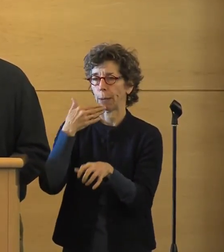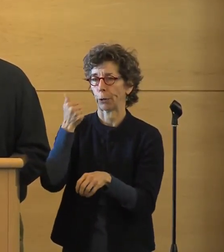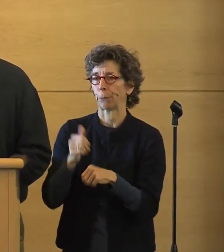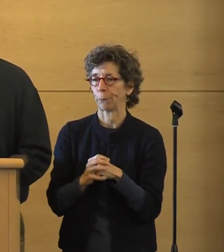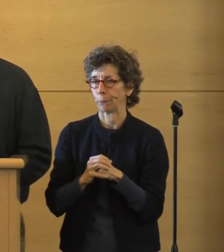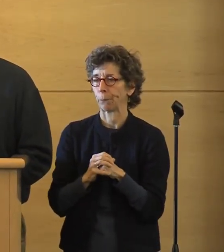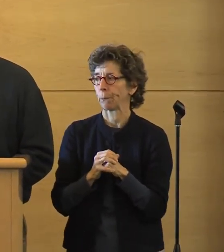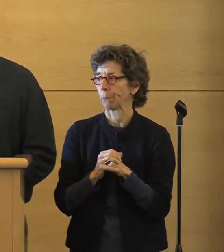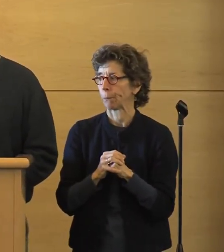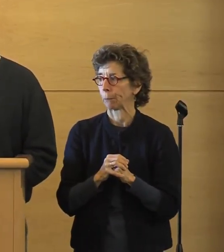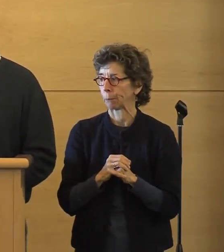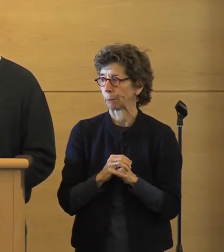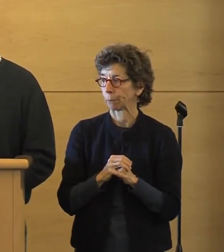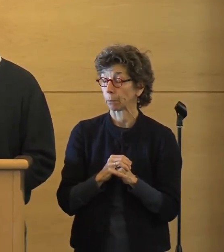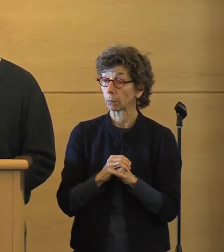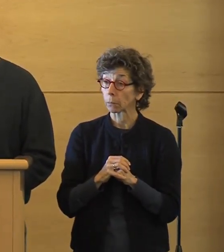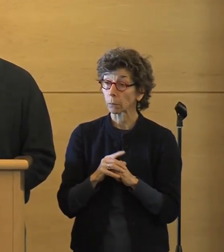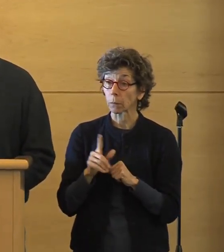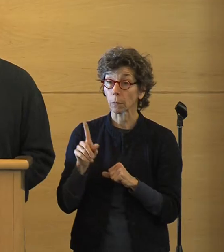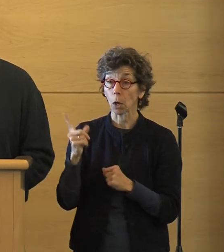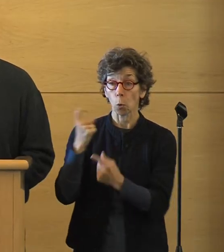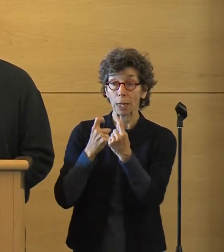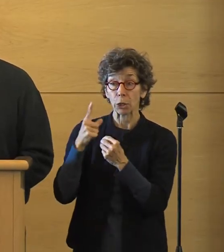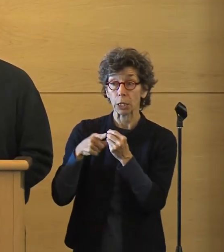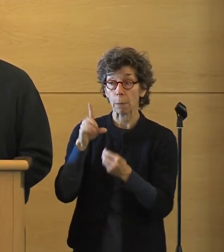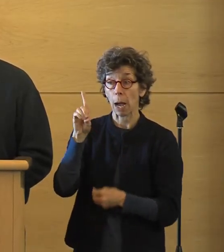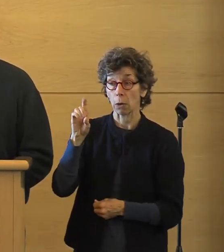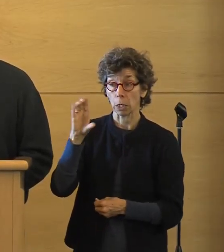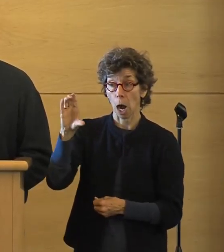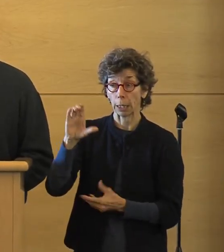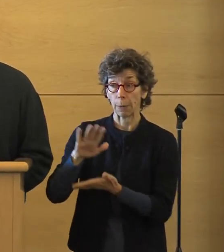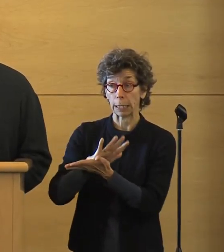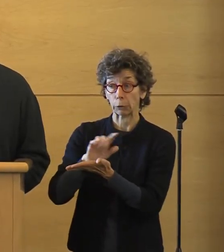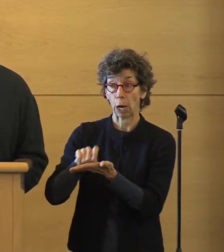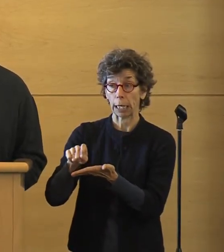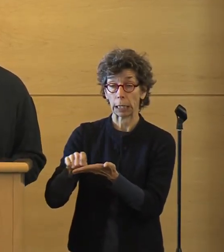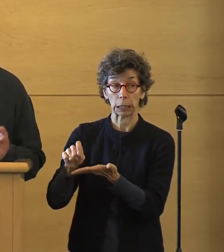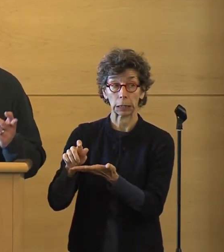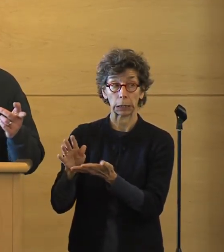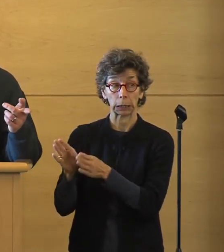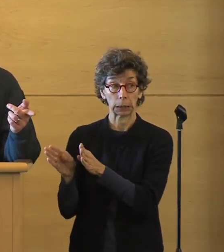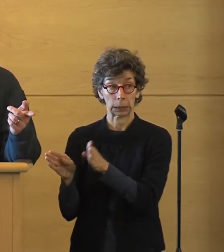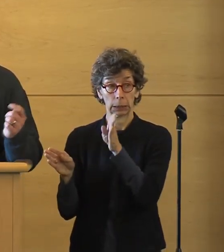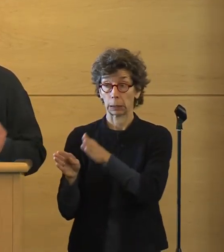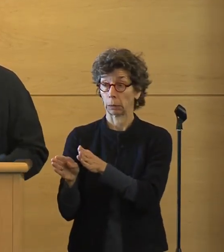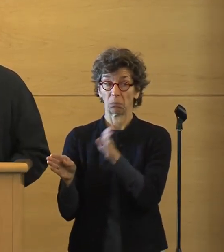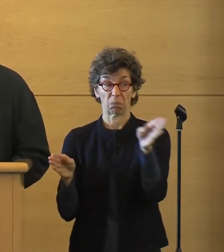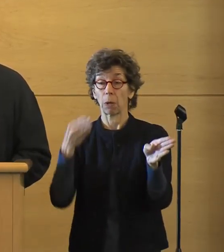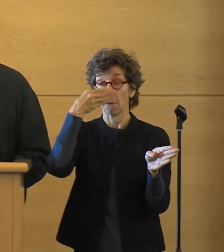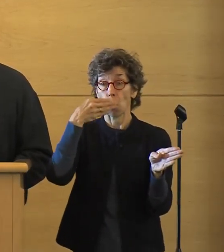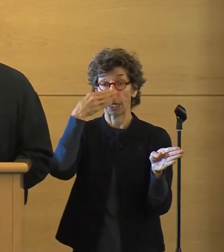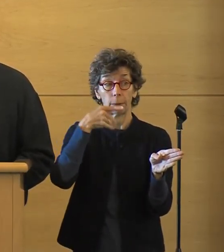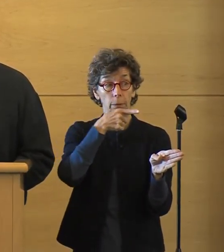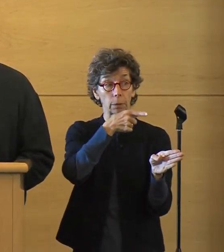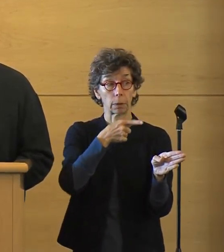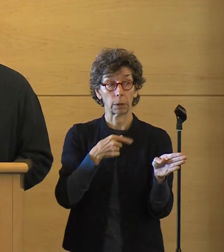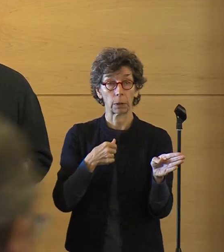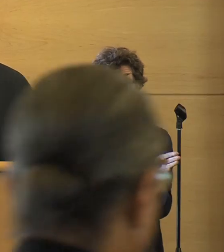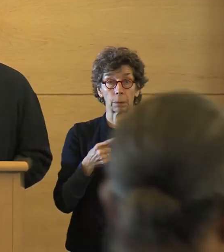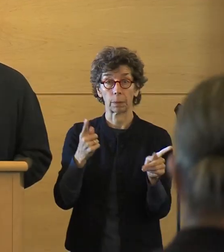to educate, and we're doing our best to try to get the word out there and encourage people to try